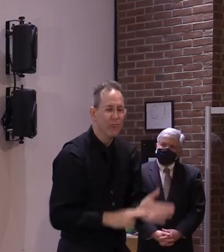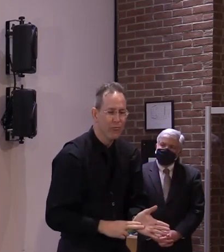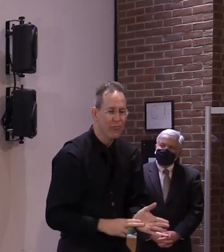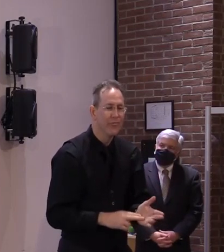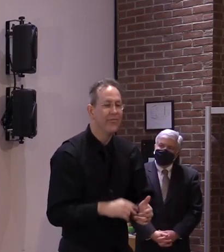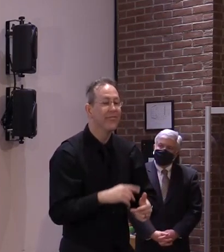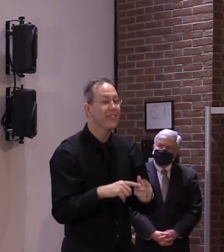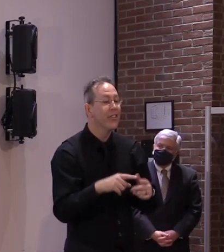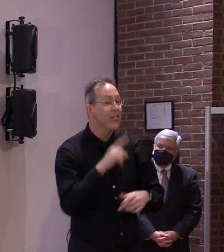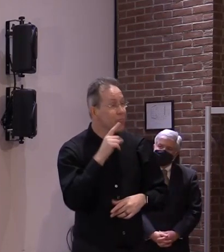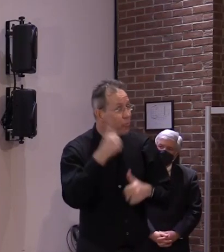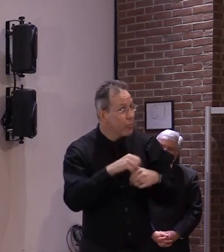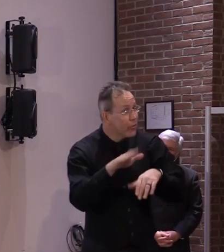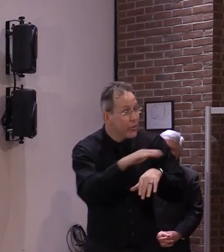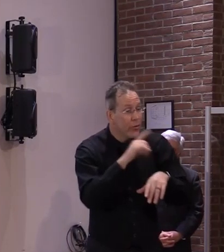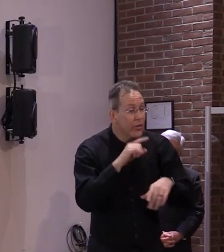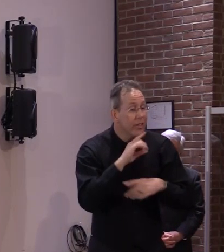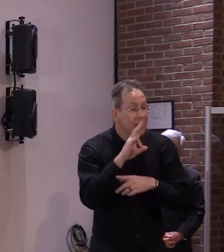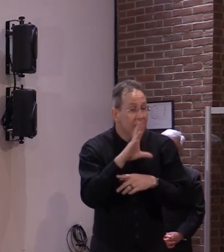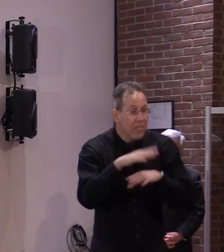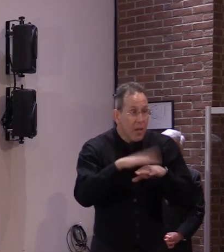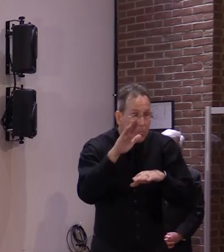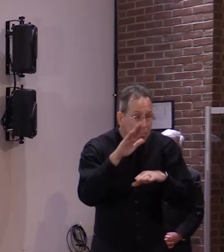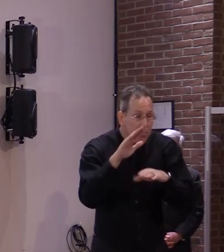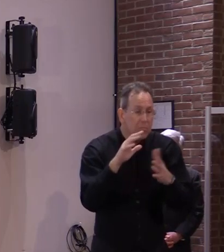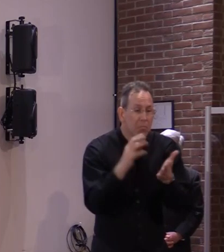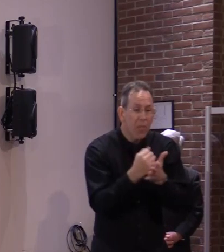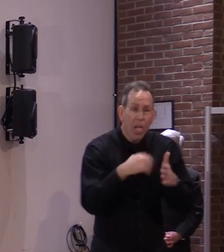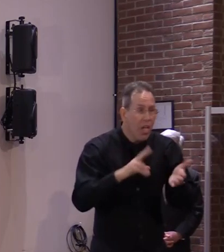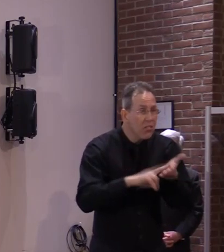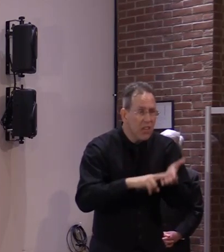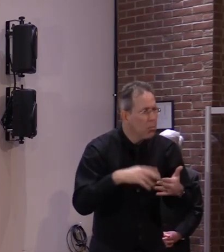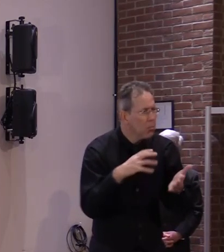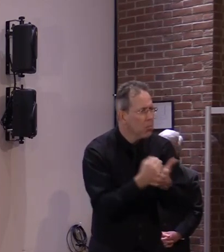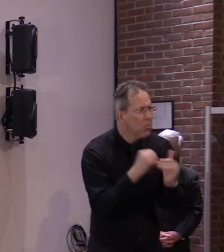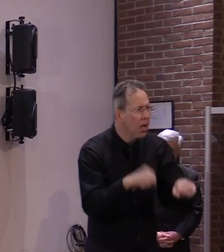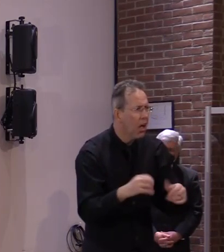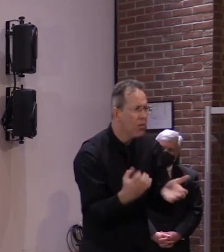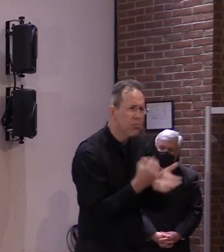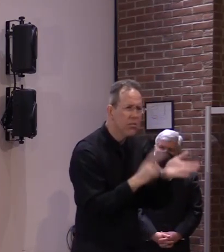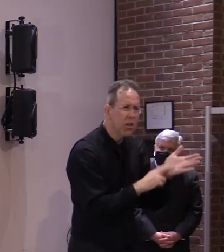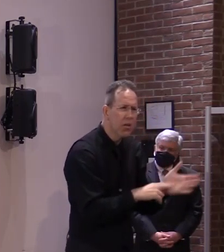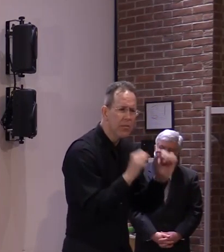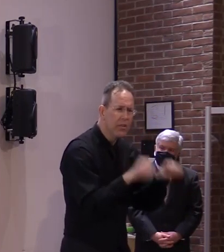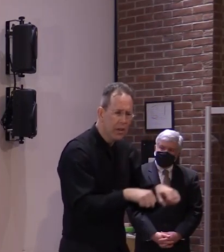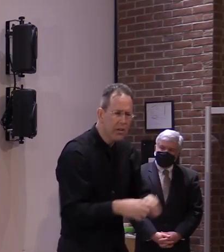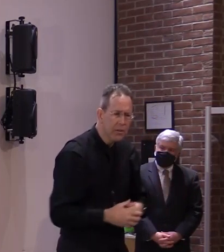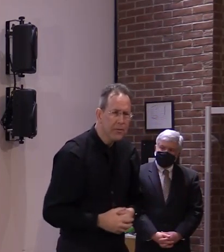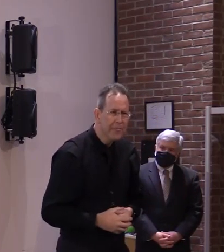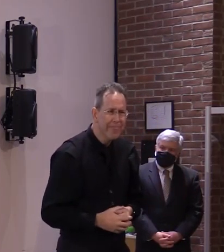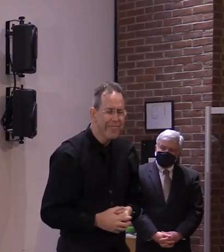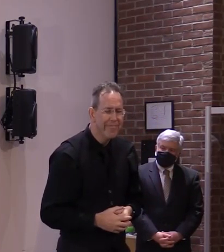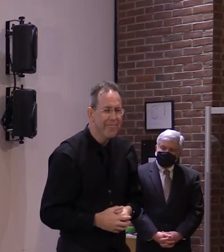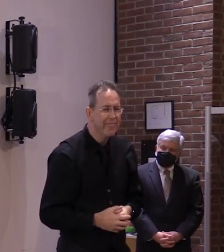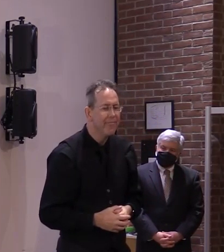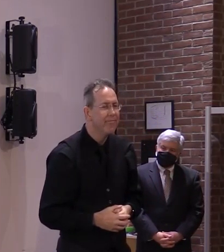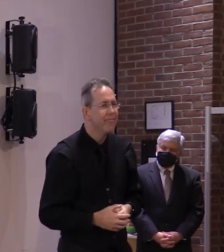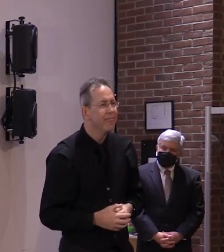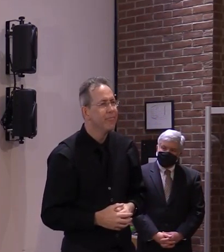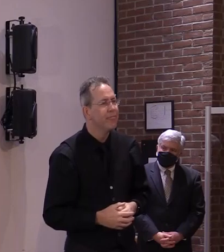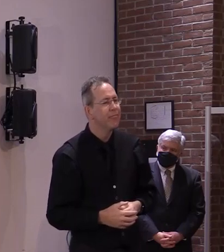you haven't signed up yet, you can still do so. And we would like to advocate for you to do so. We expect to move